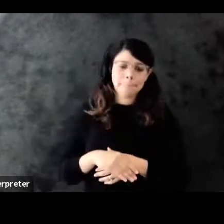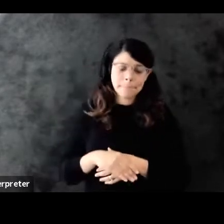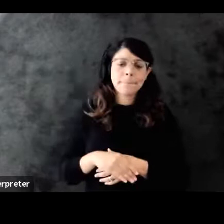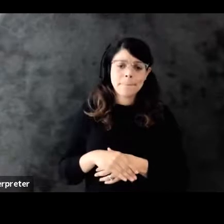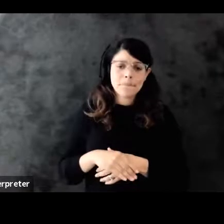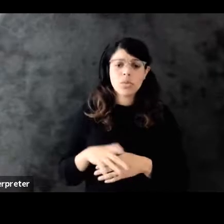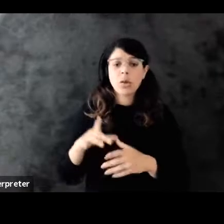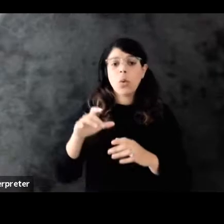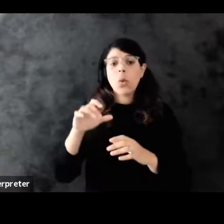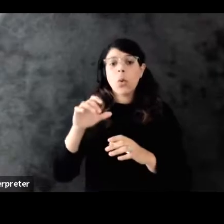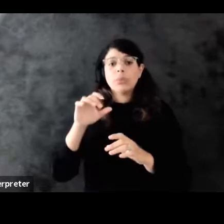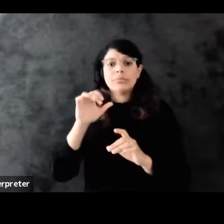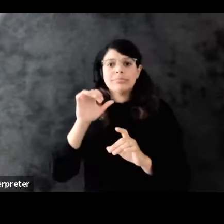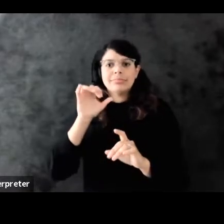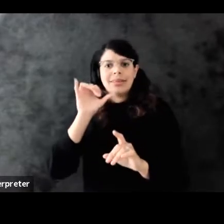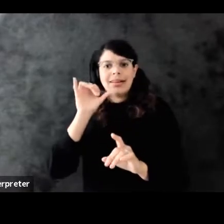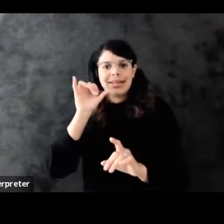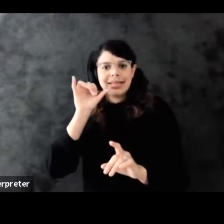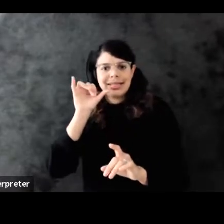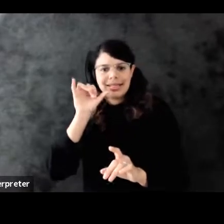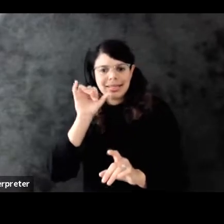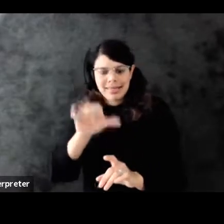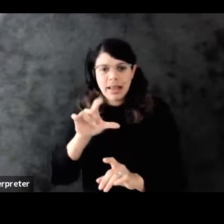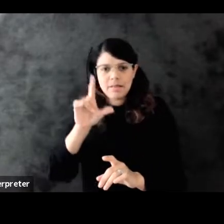so that was my first march, my first,